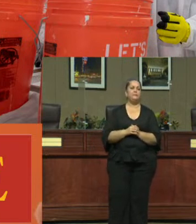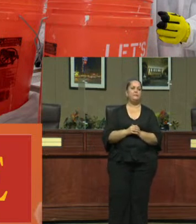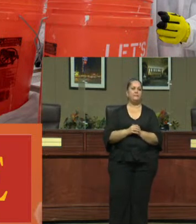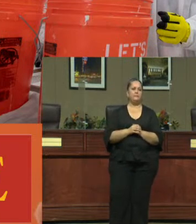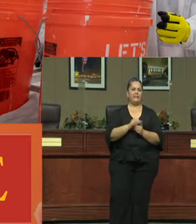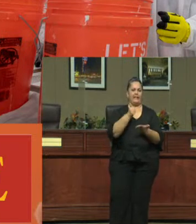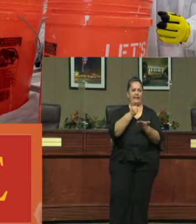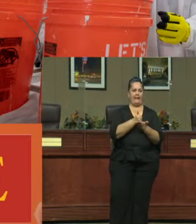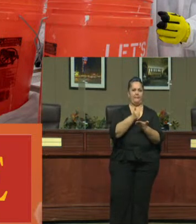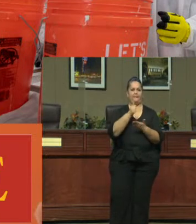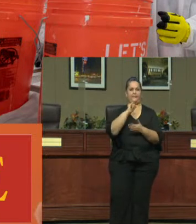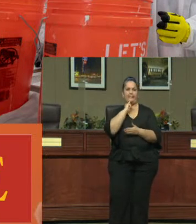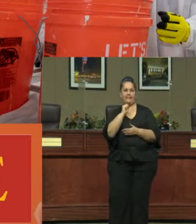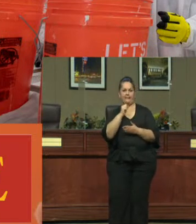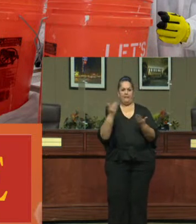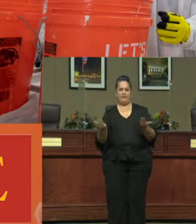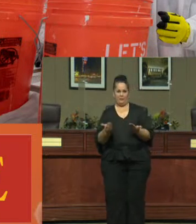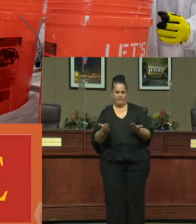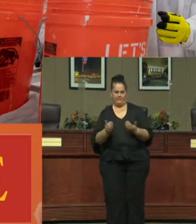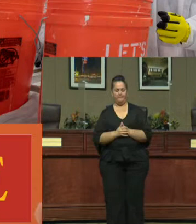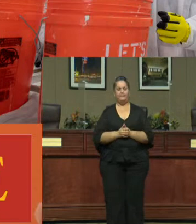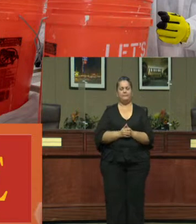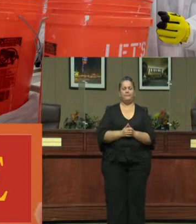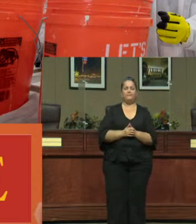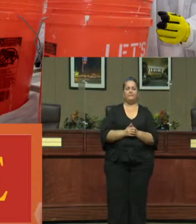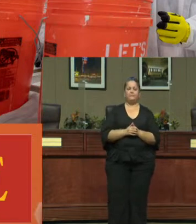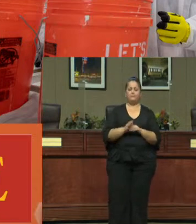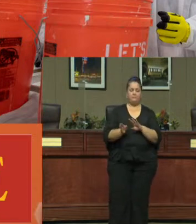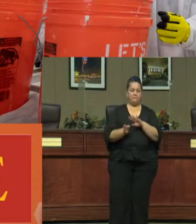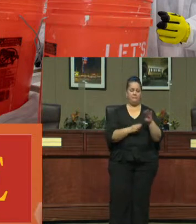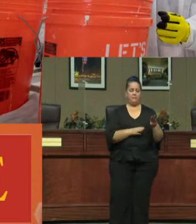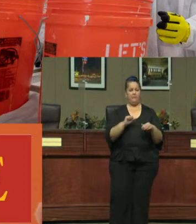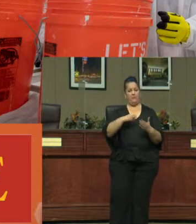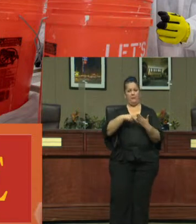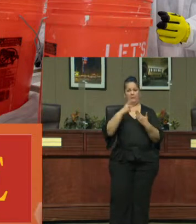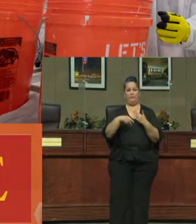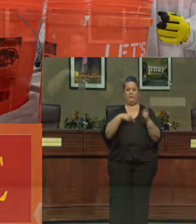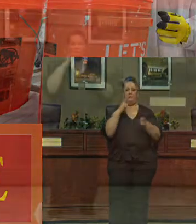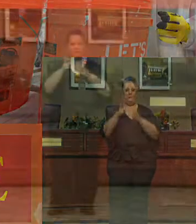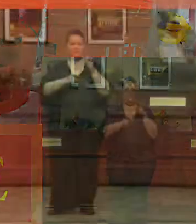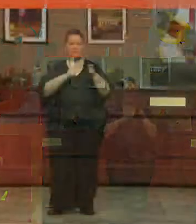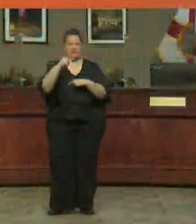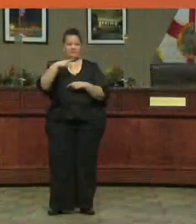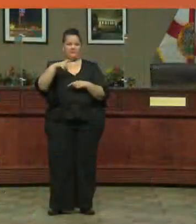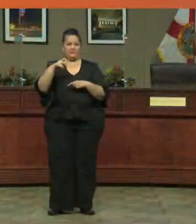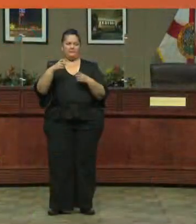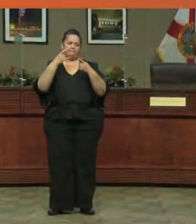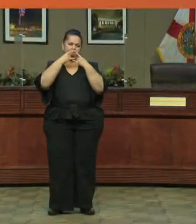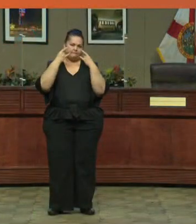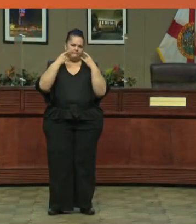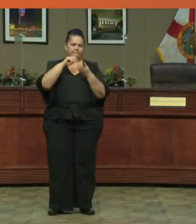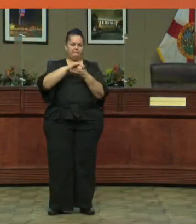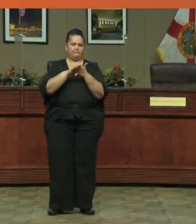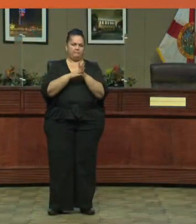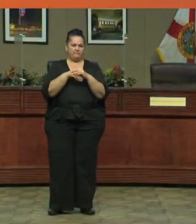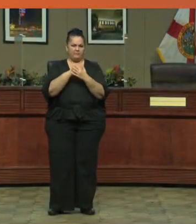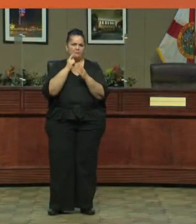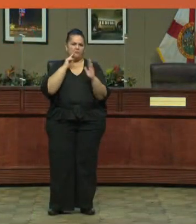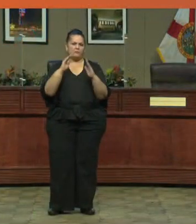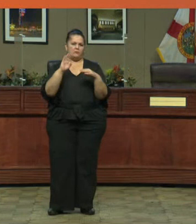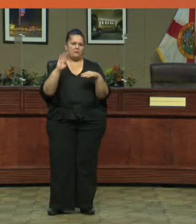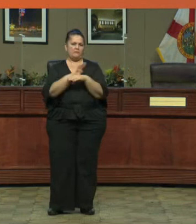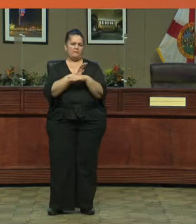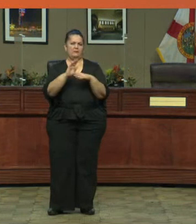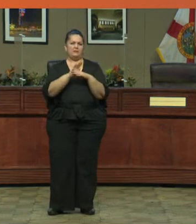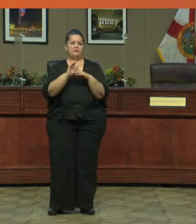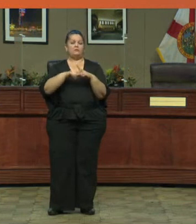Help is here. Our PPE giveaway program for small businesses will begin tomorrow and